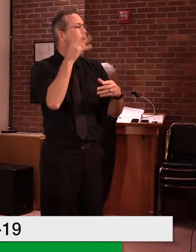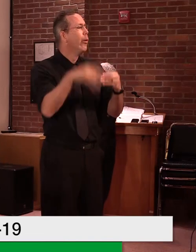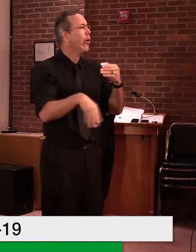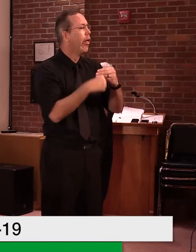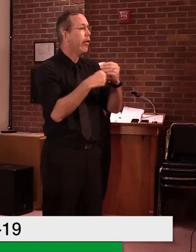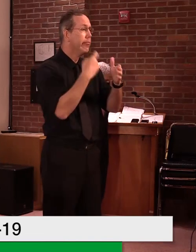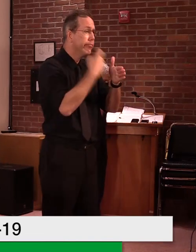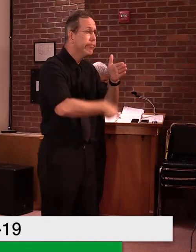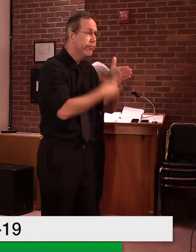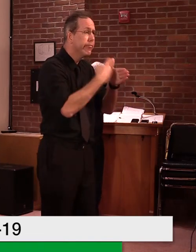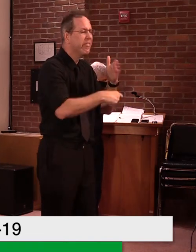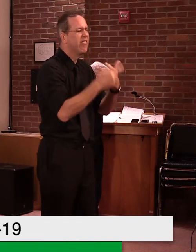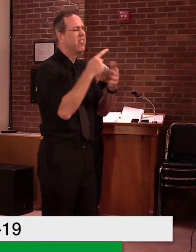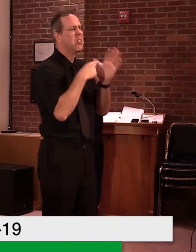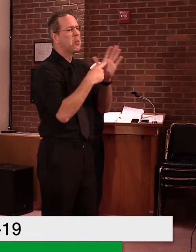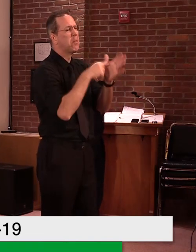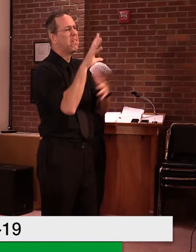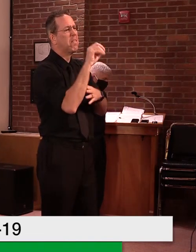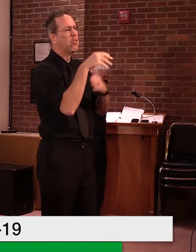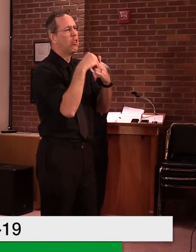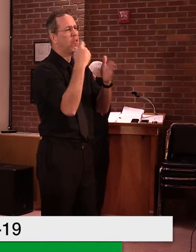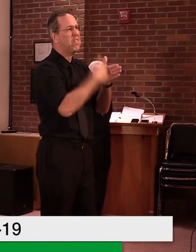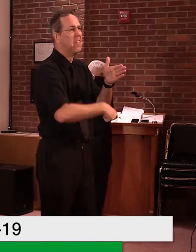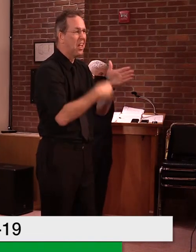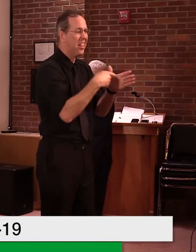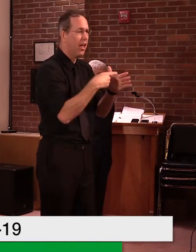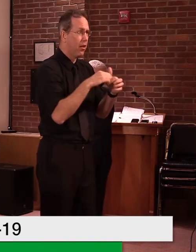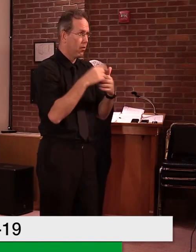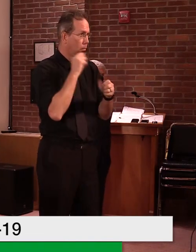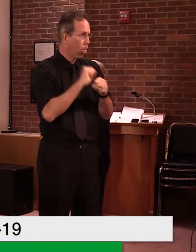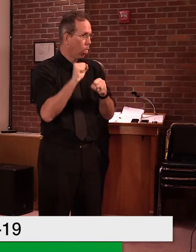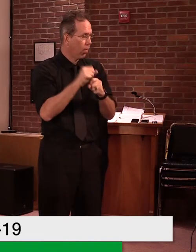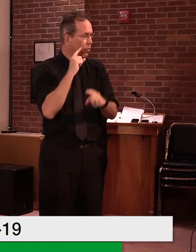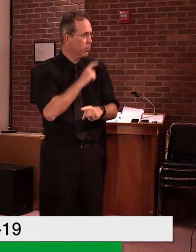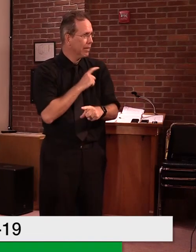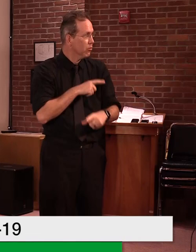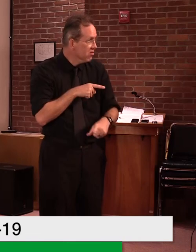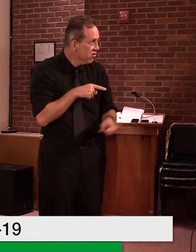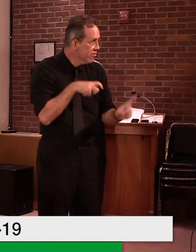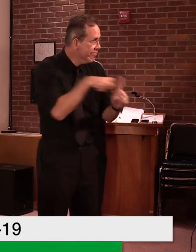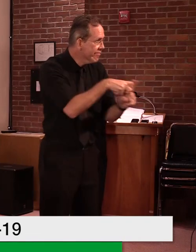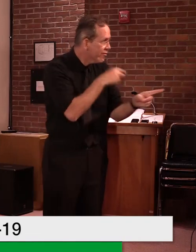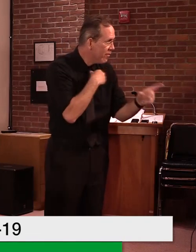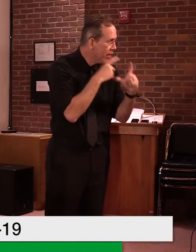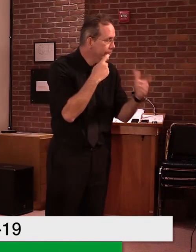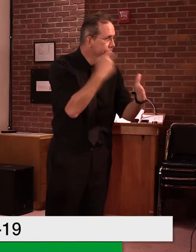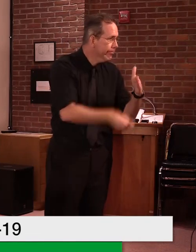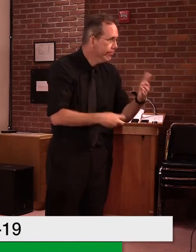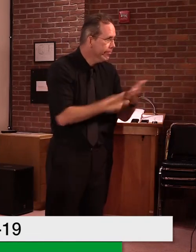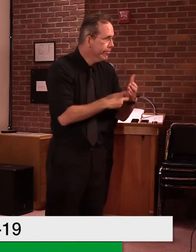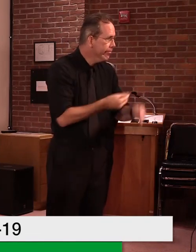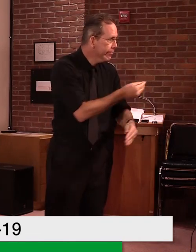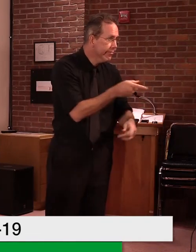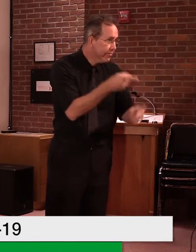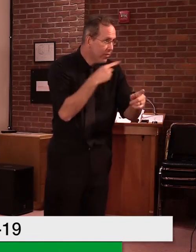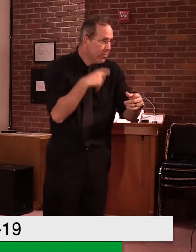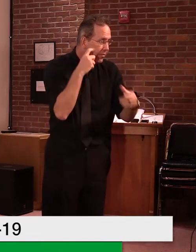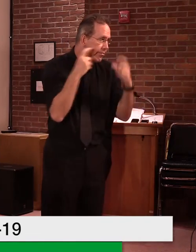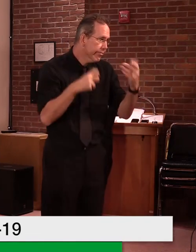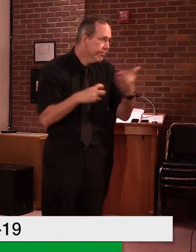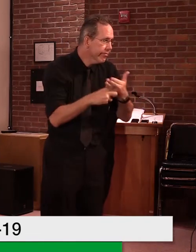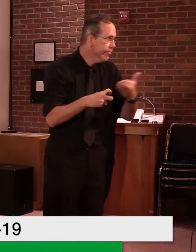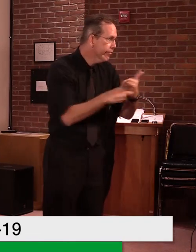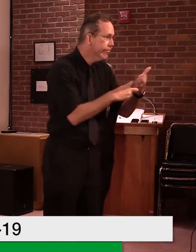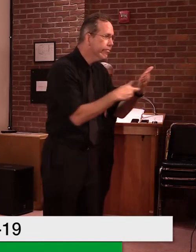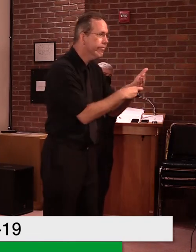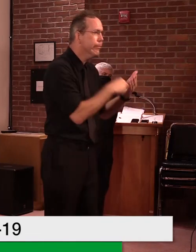Thanks for the question. It's primarily difficult to enforce because there's thousands of locations and hundreds of thousands of Vermonters and visitors,